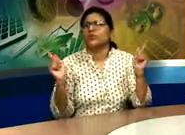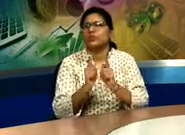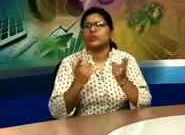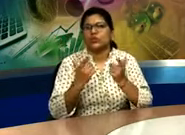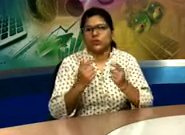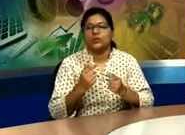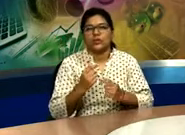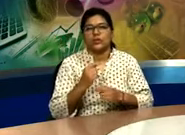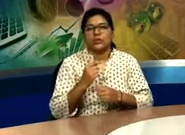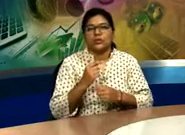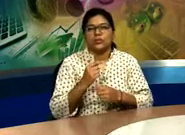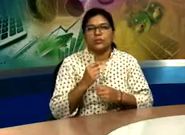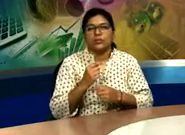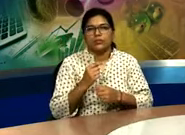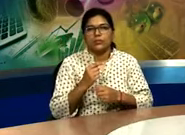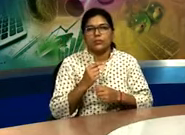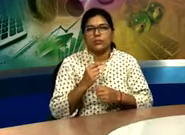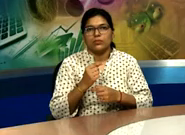And her sign name is